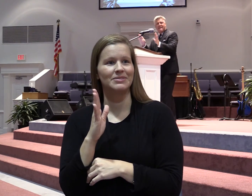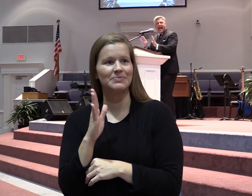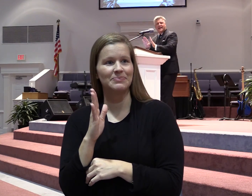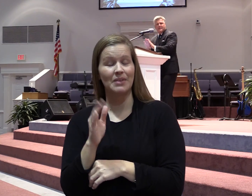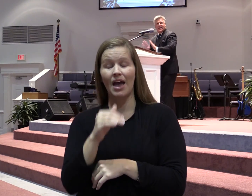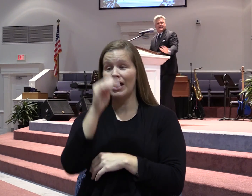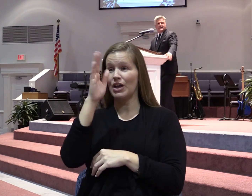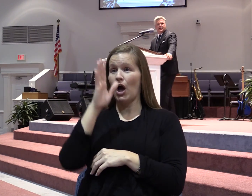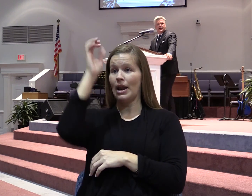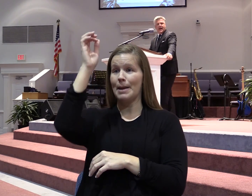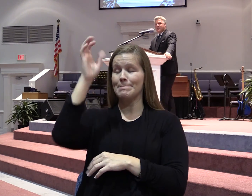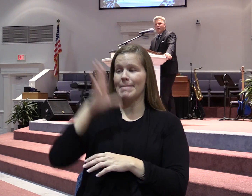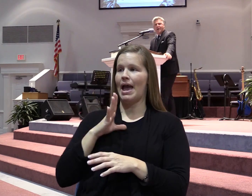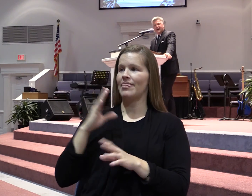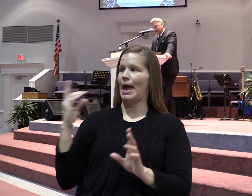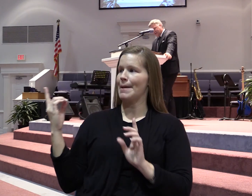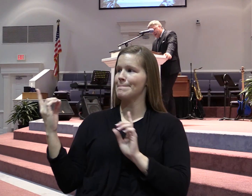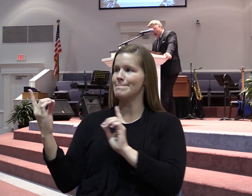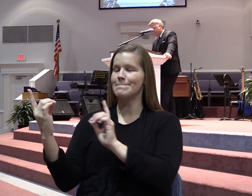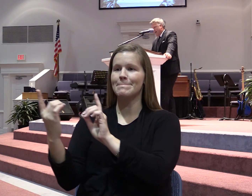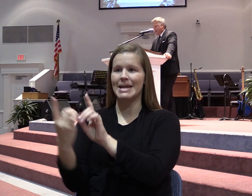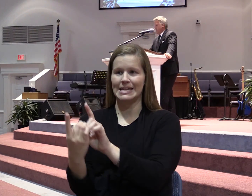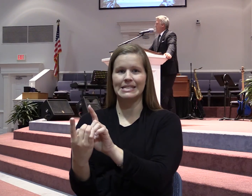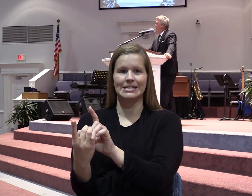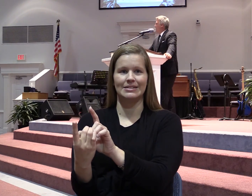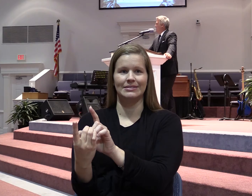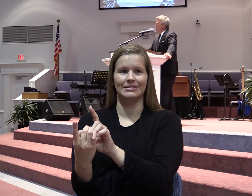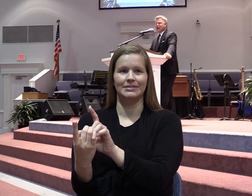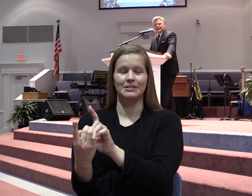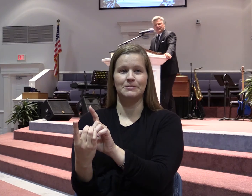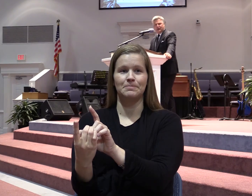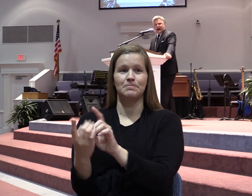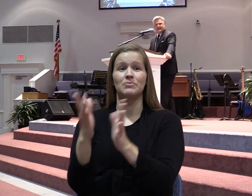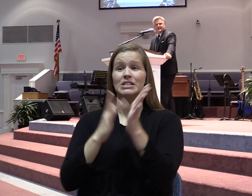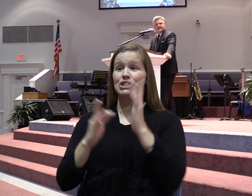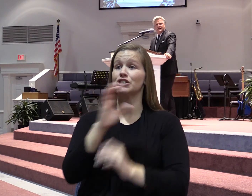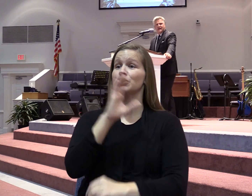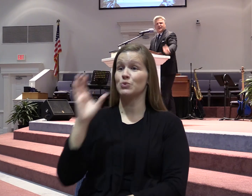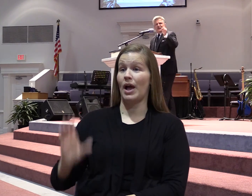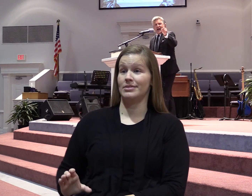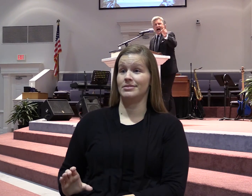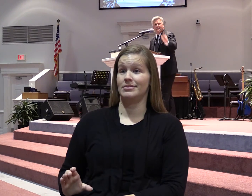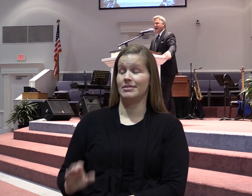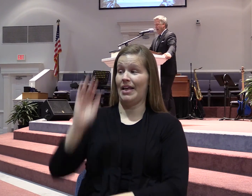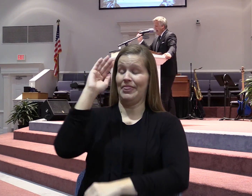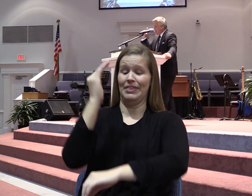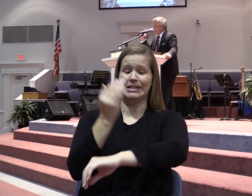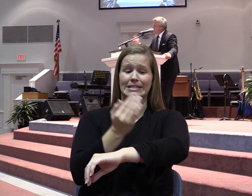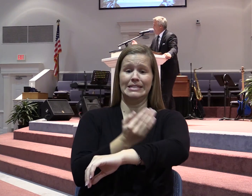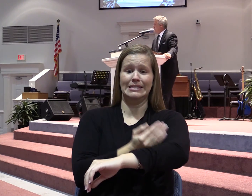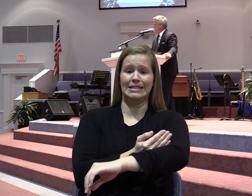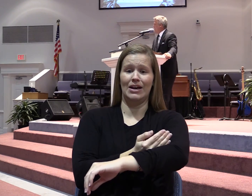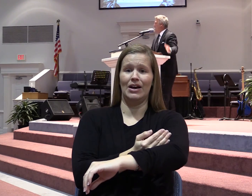and man meet in the one that is the God-man, Jesus Christ, the sum and